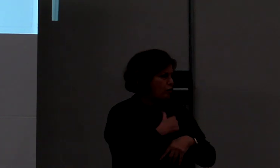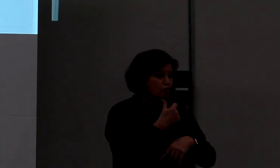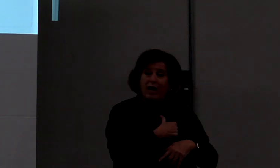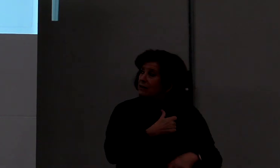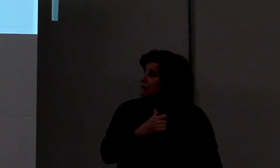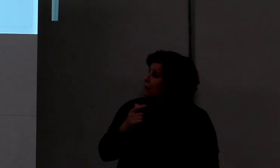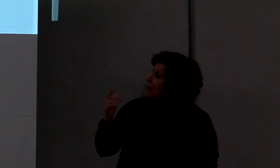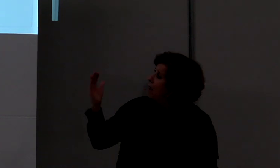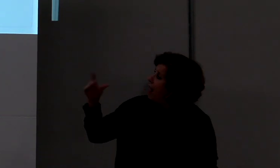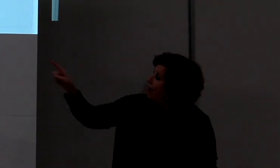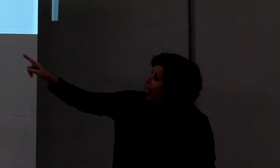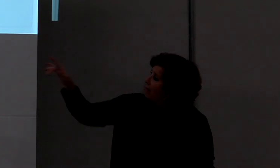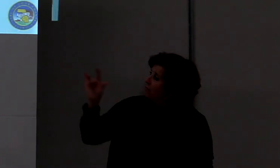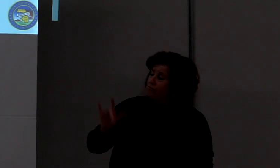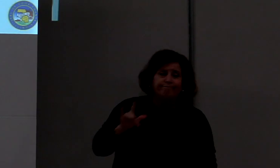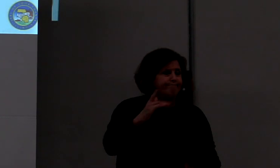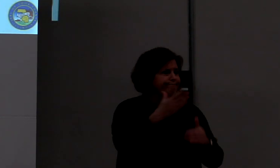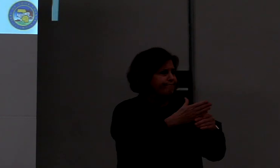and then you're going to hit done.